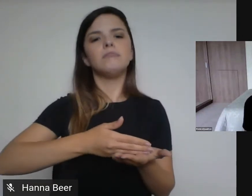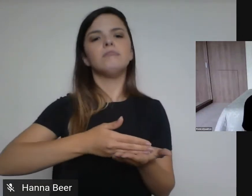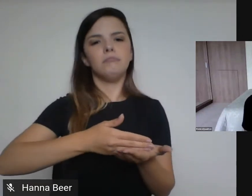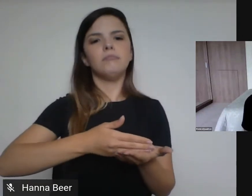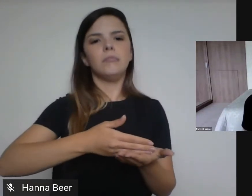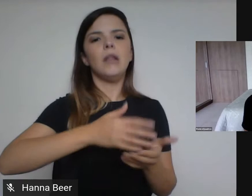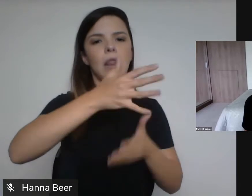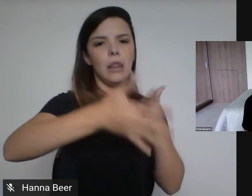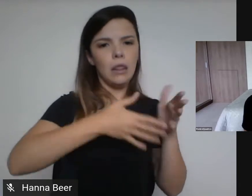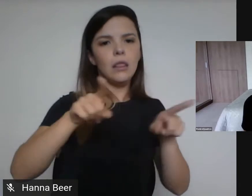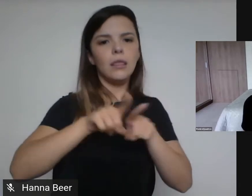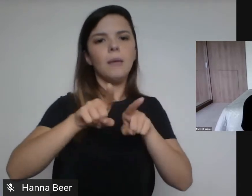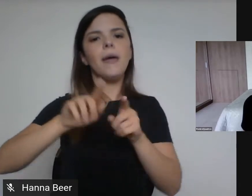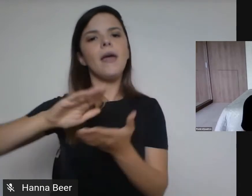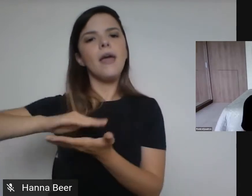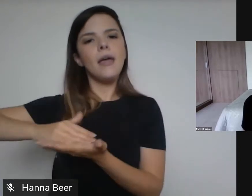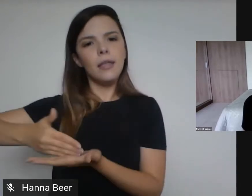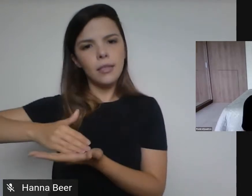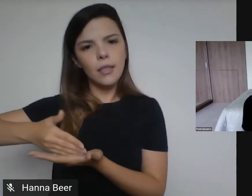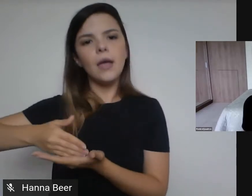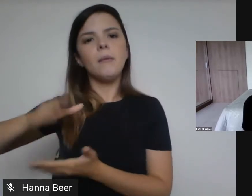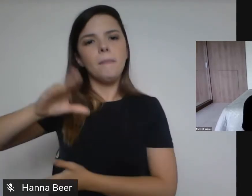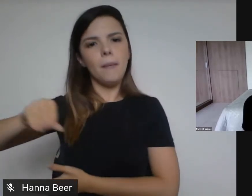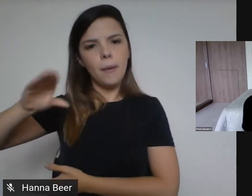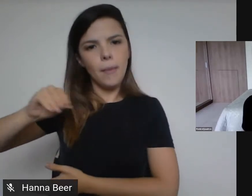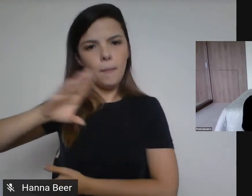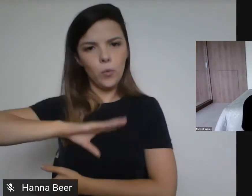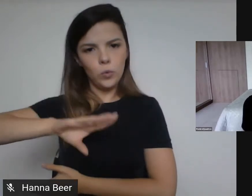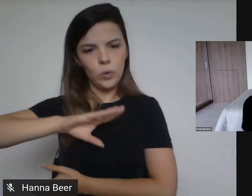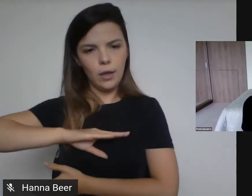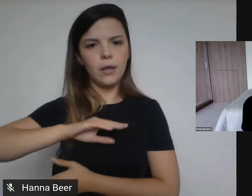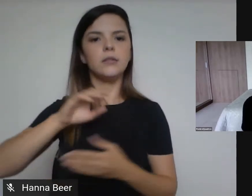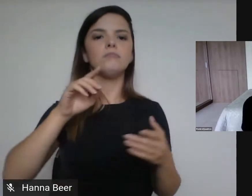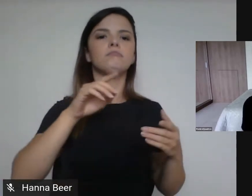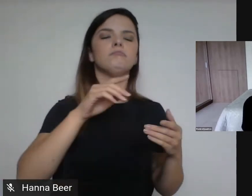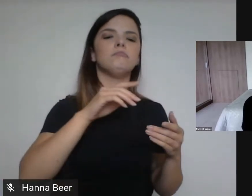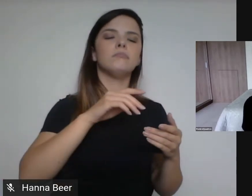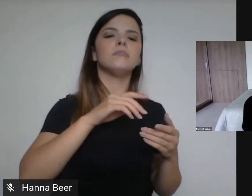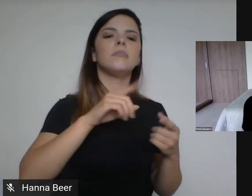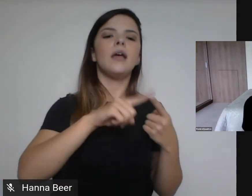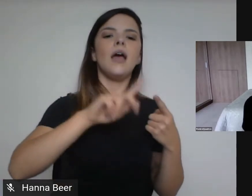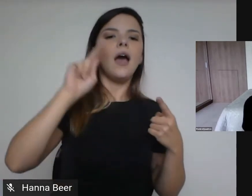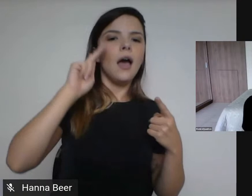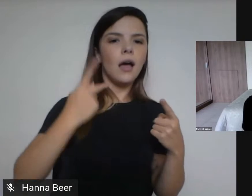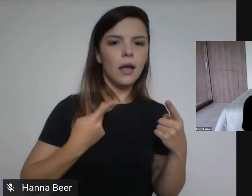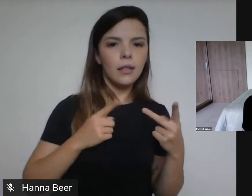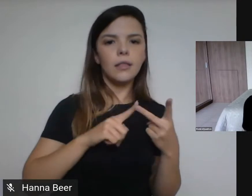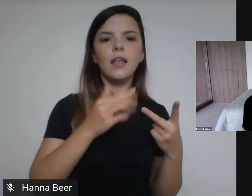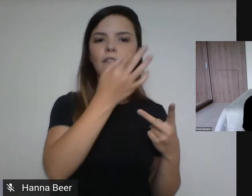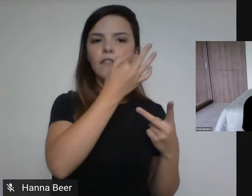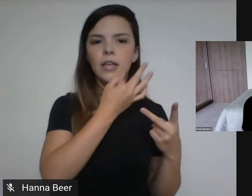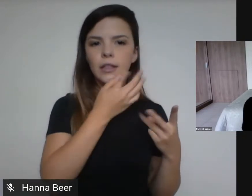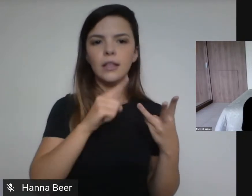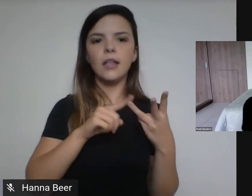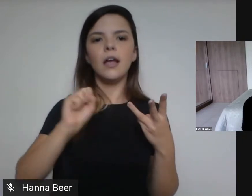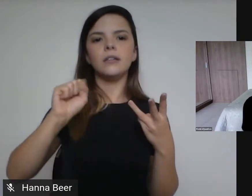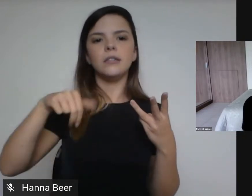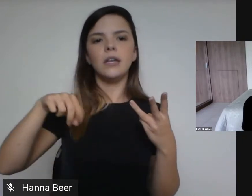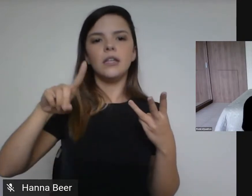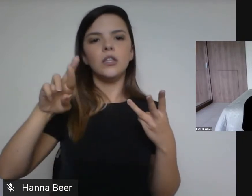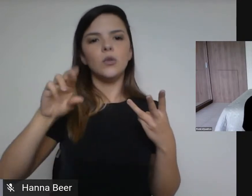interpreters, Hannah Bier, Fernando Parente, and Sandro Fonseca. They had collaborate